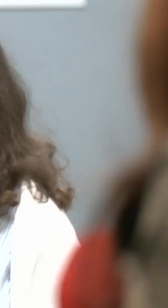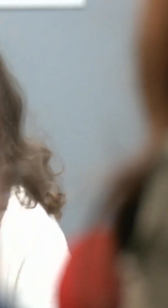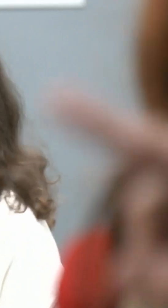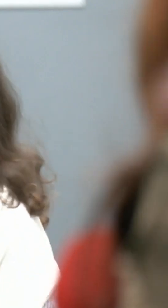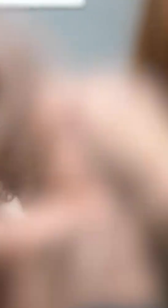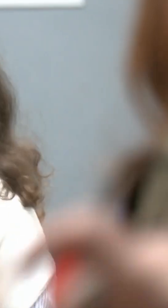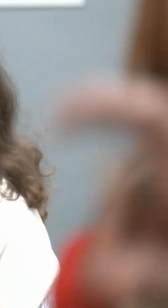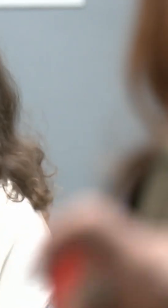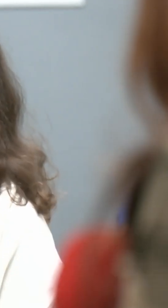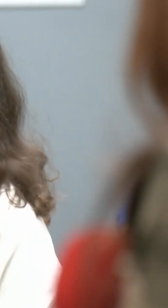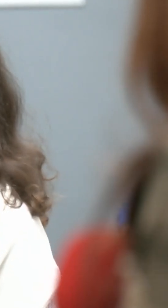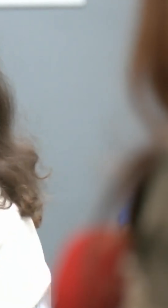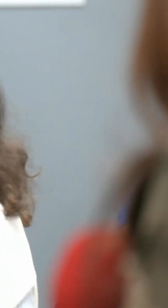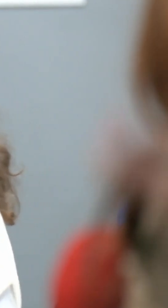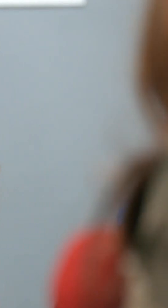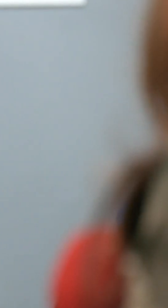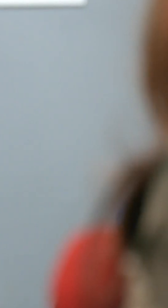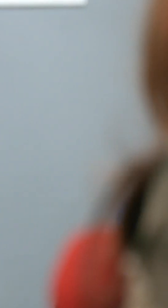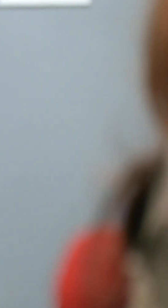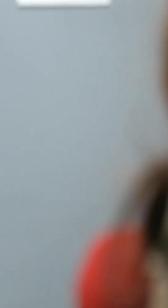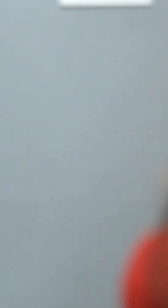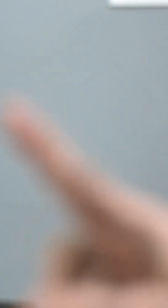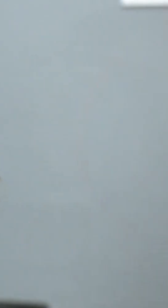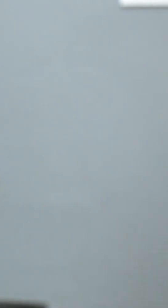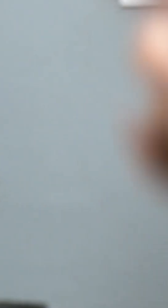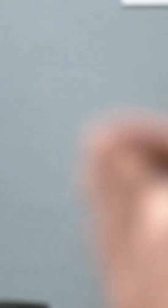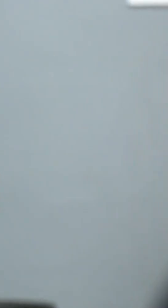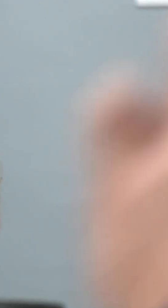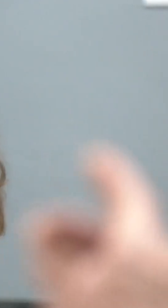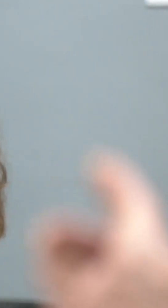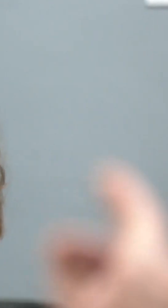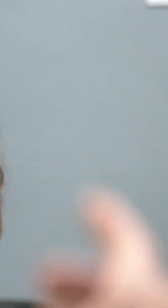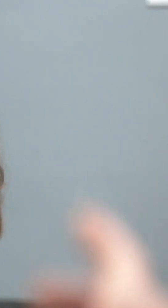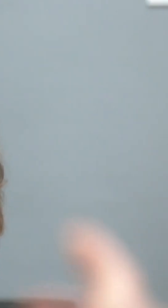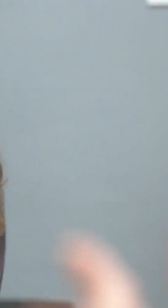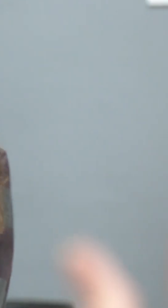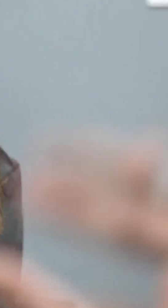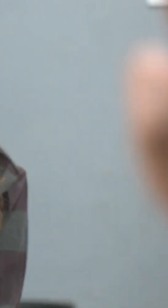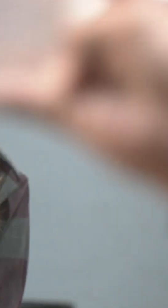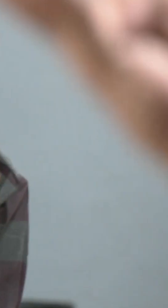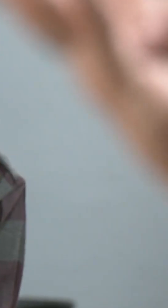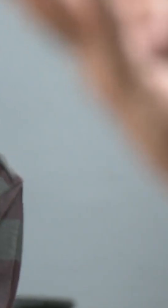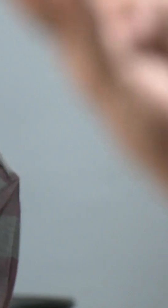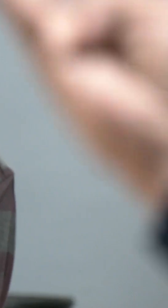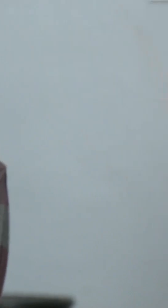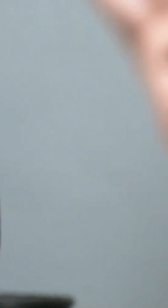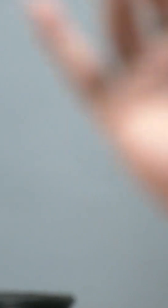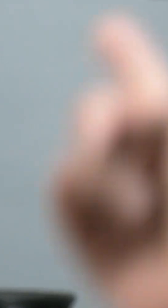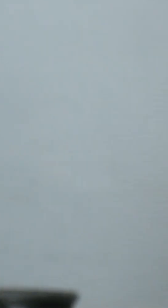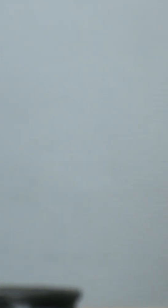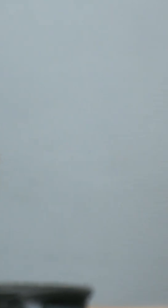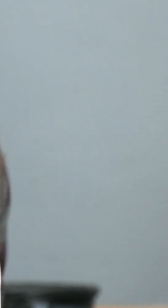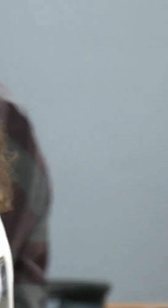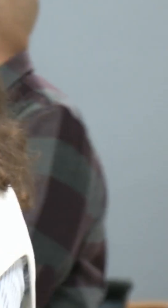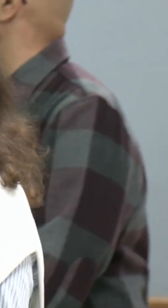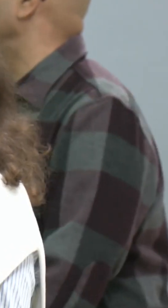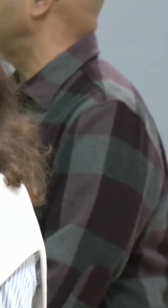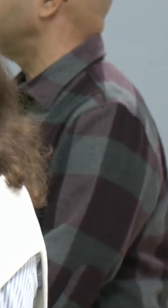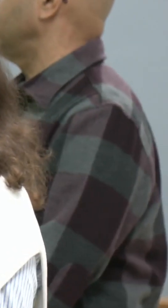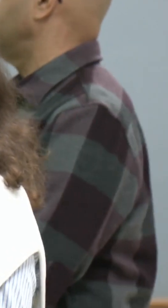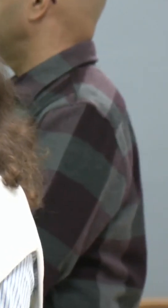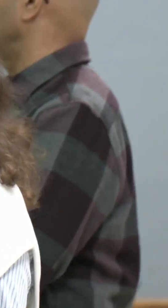and we brought City Hall to you. We have a number of city departments here to provide resources. The Department of Health